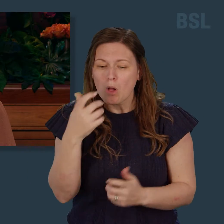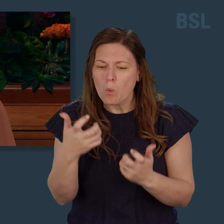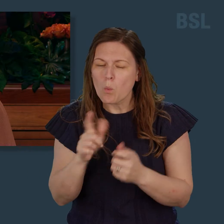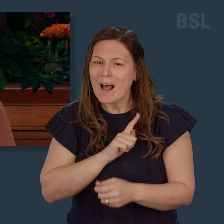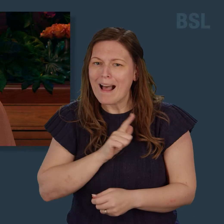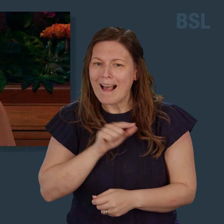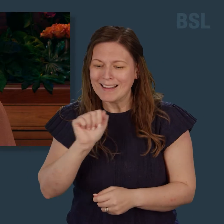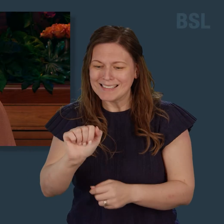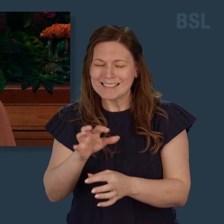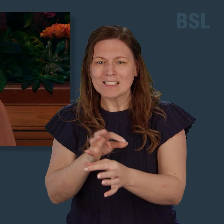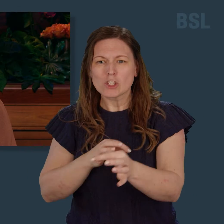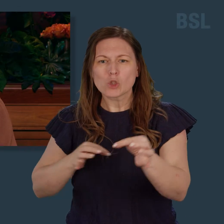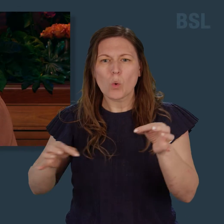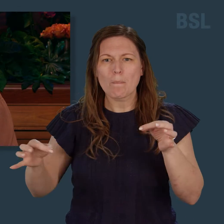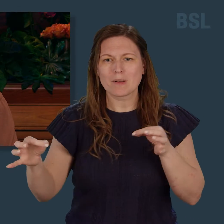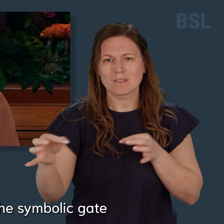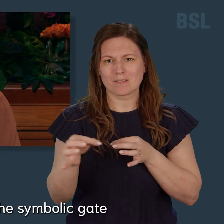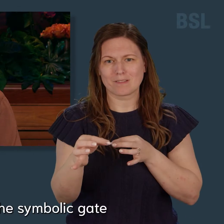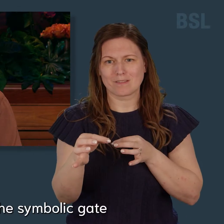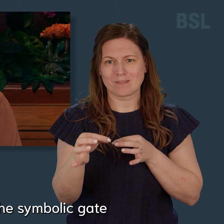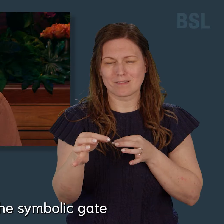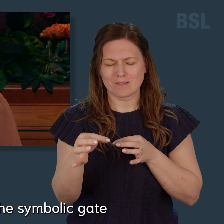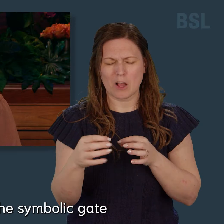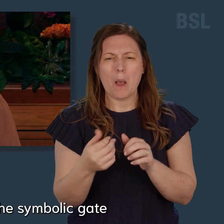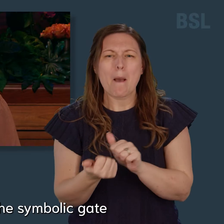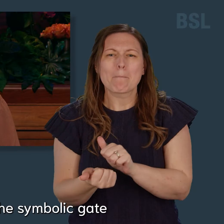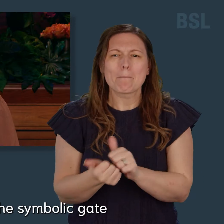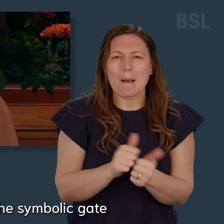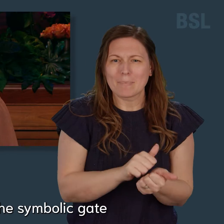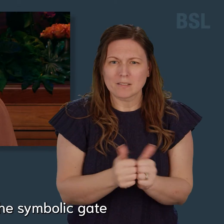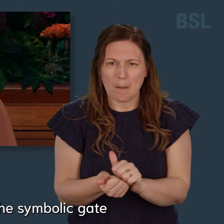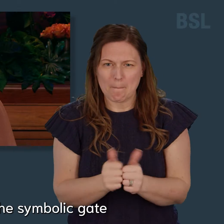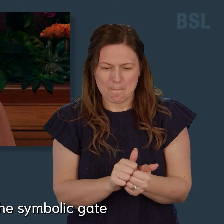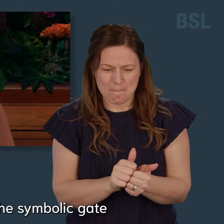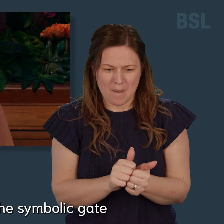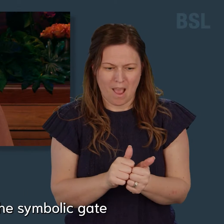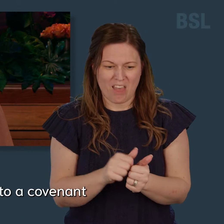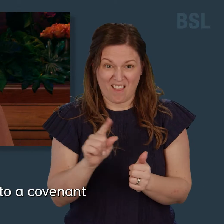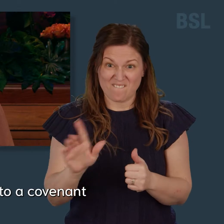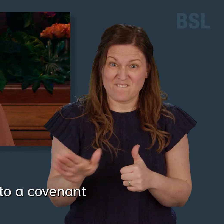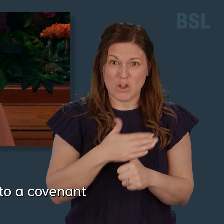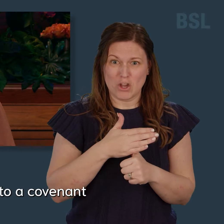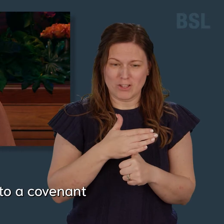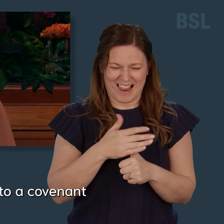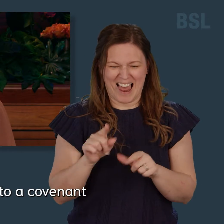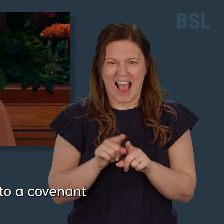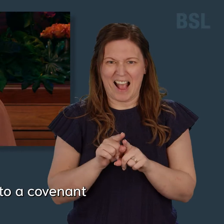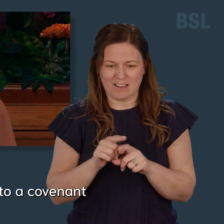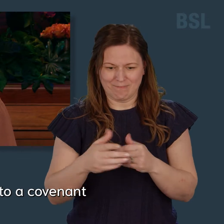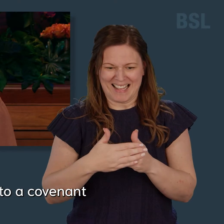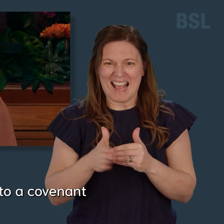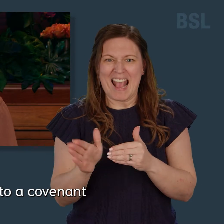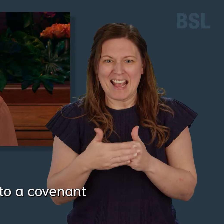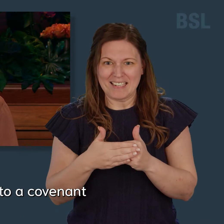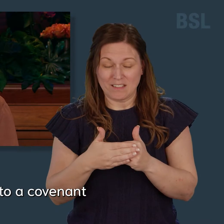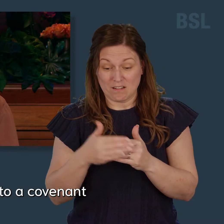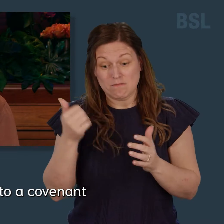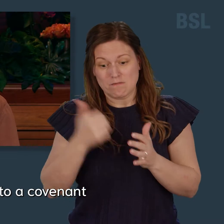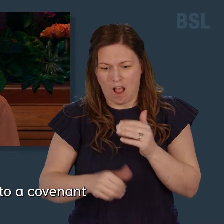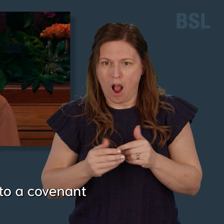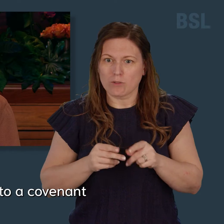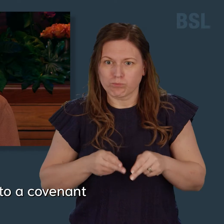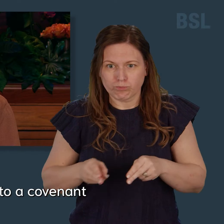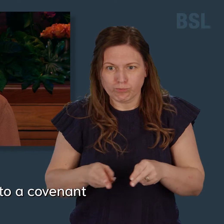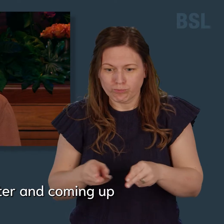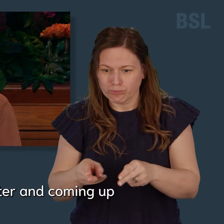atoning sacrifice. Baptism by immersion is the symbolic gate through which we enter into a covenant relationship